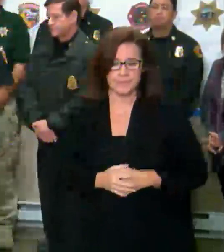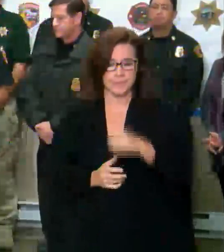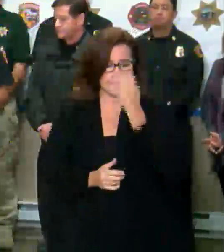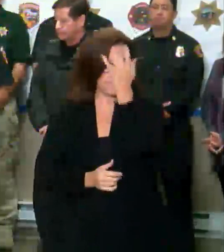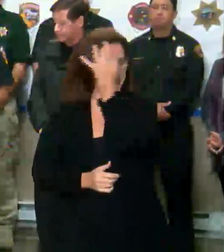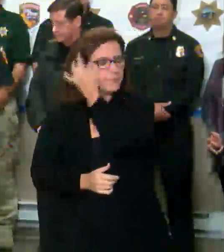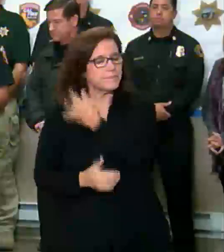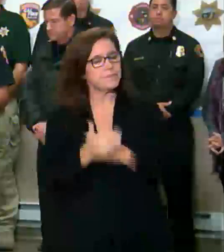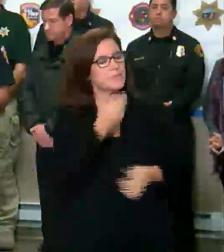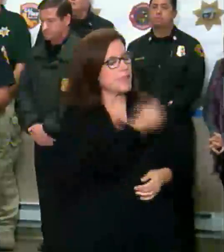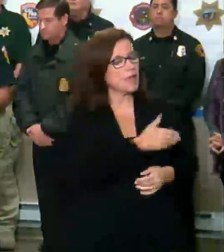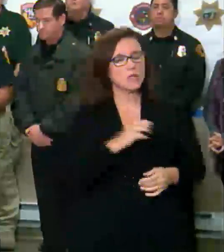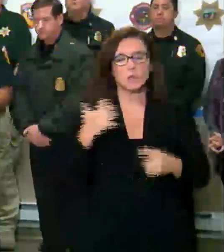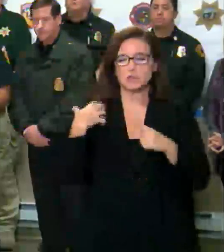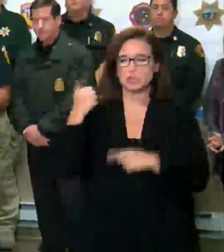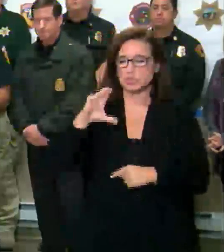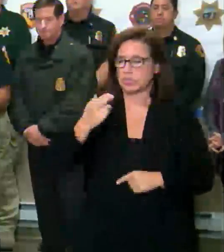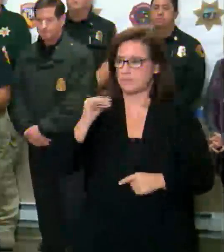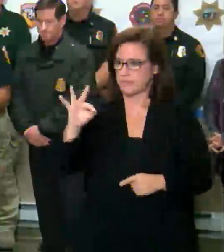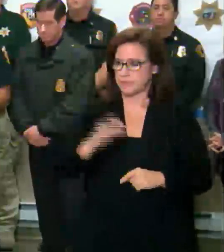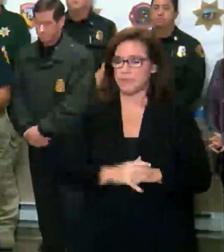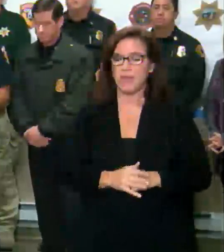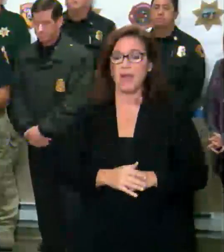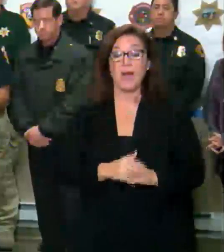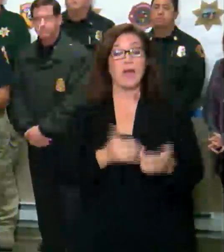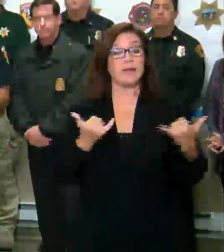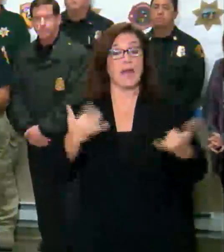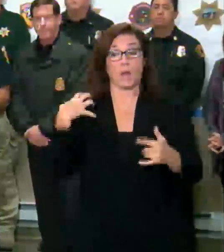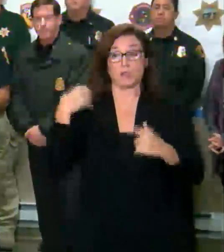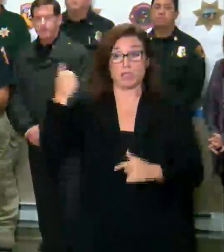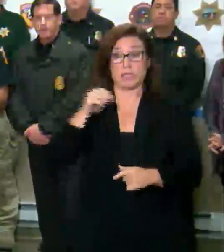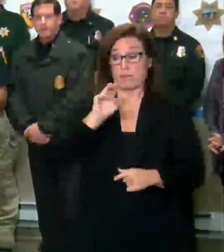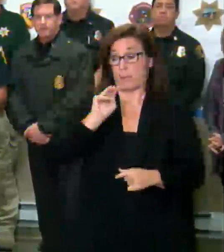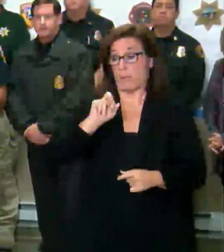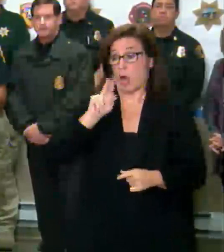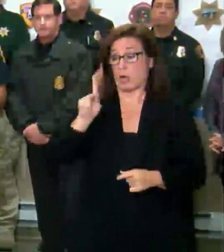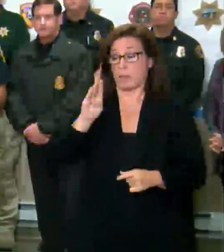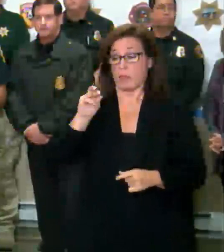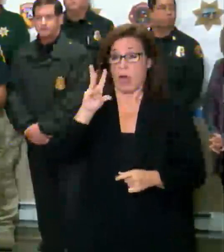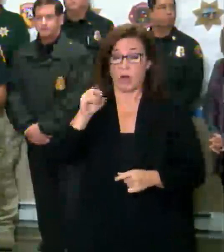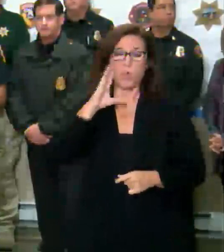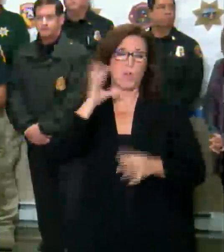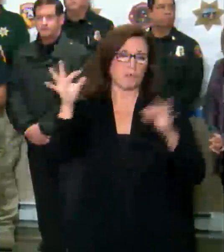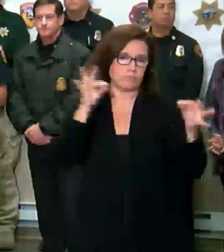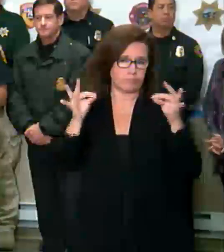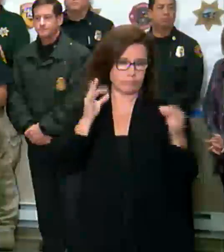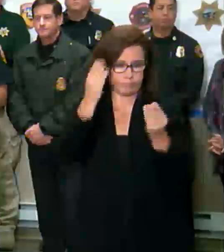Thank you, Chief. Operations Section Chief Mark Brown will now provide an operational update on the fire.